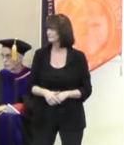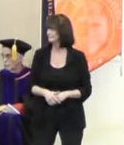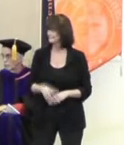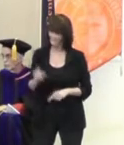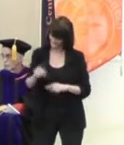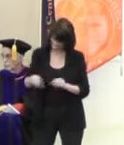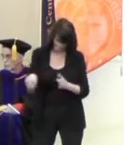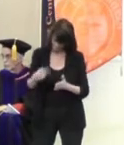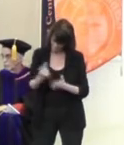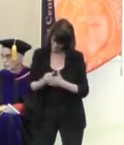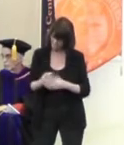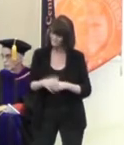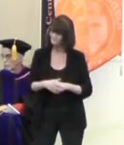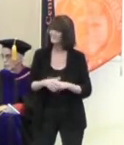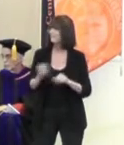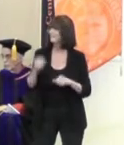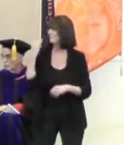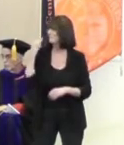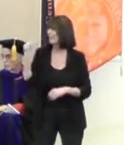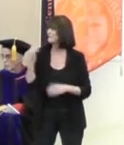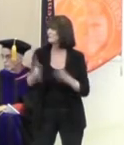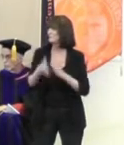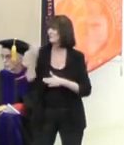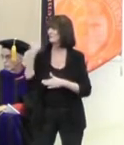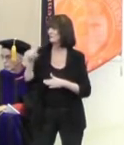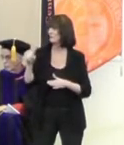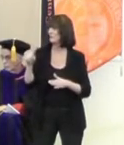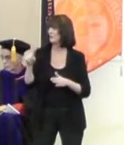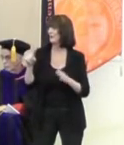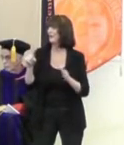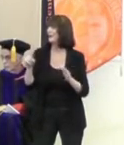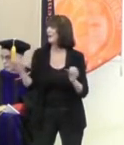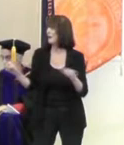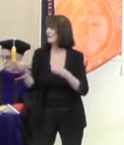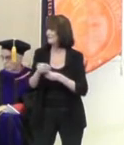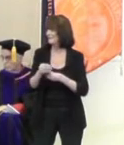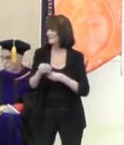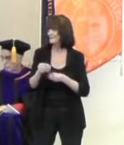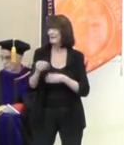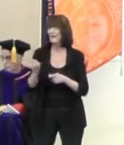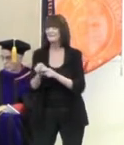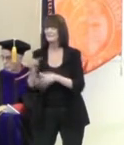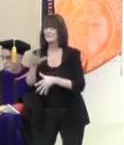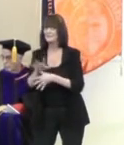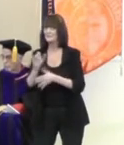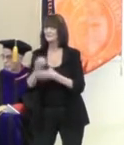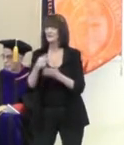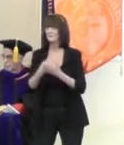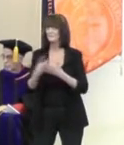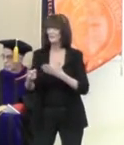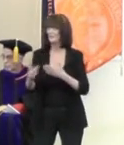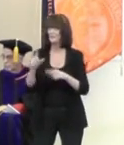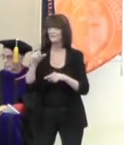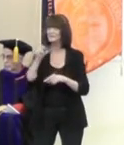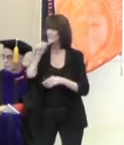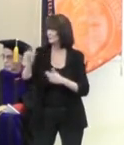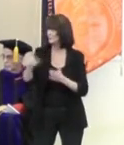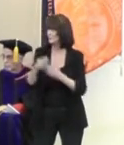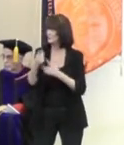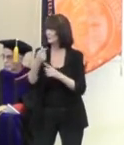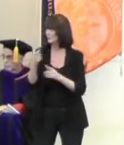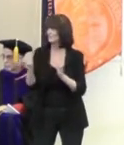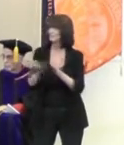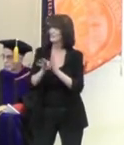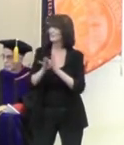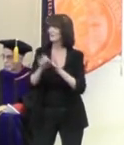I can't graduate. And can you imagine running for office as a senior who failed to graduate because he flunked a